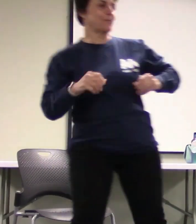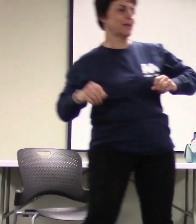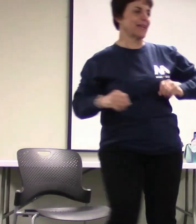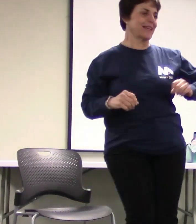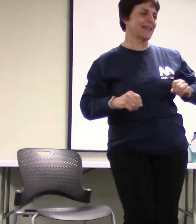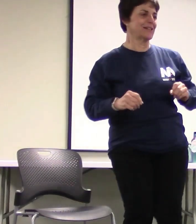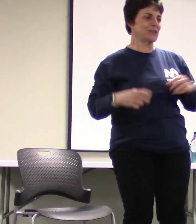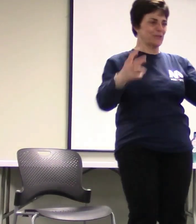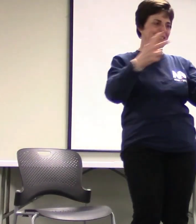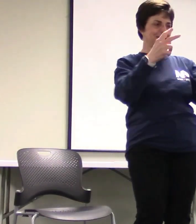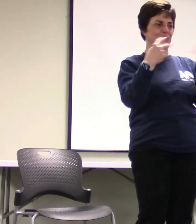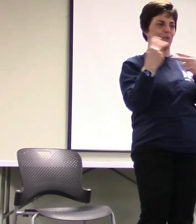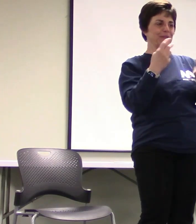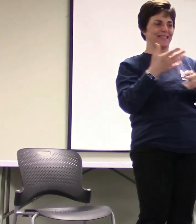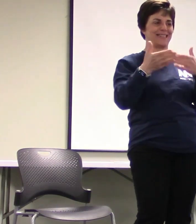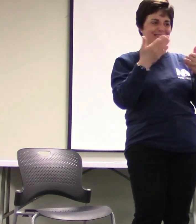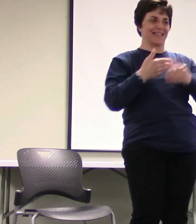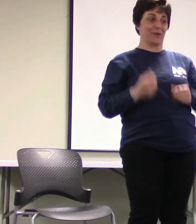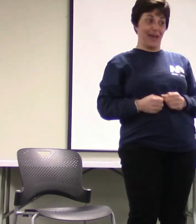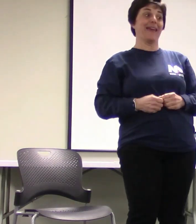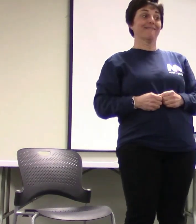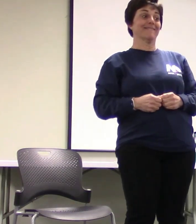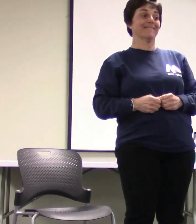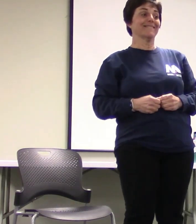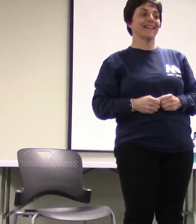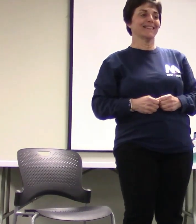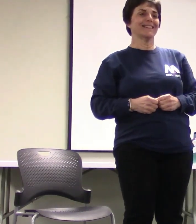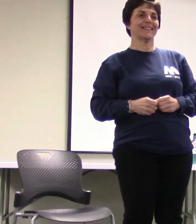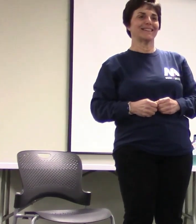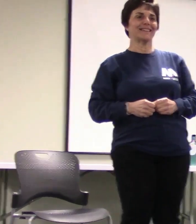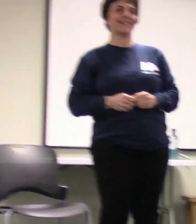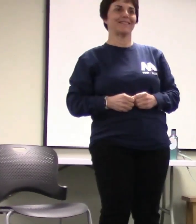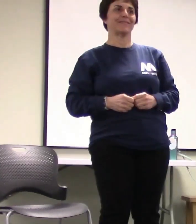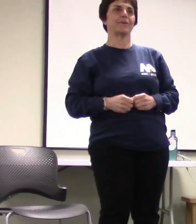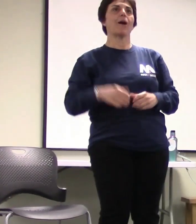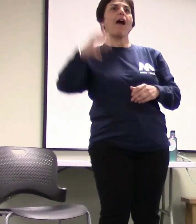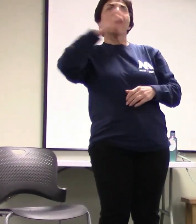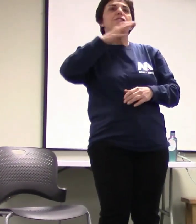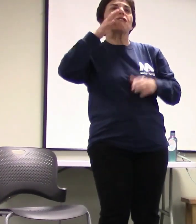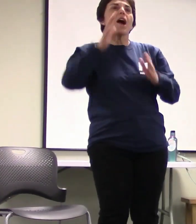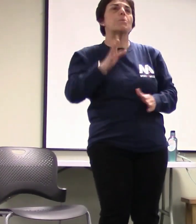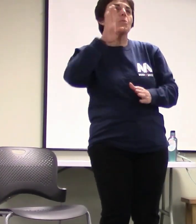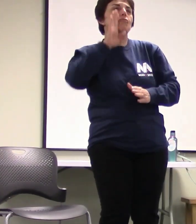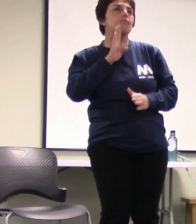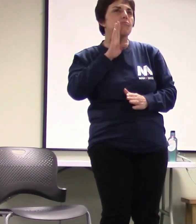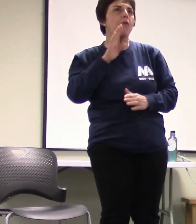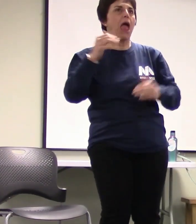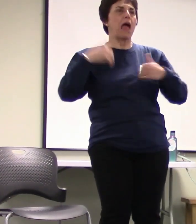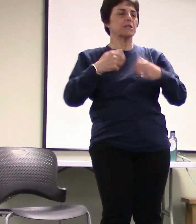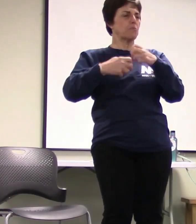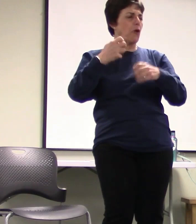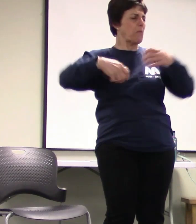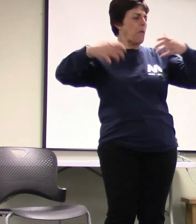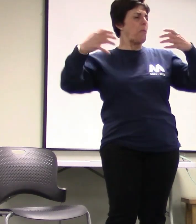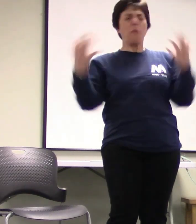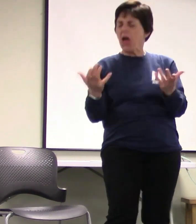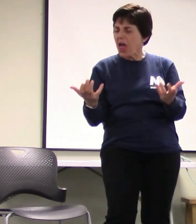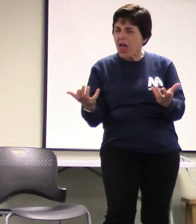So I'm going to get like here so you can see the two of us easily, okay? Farmer Brown has a